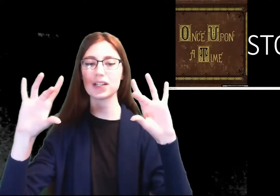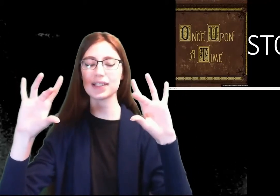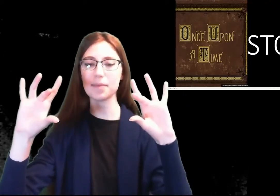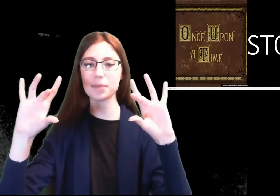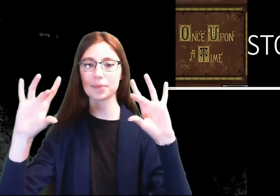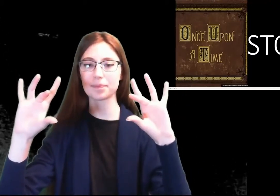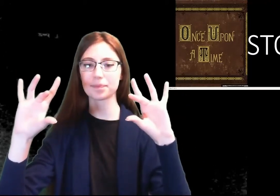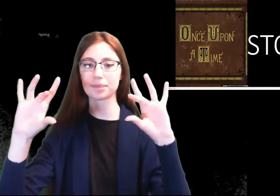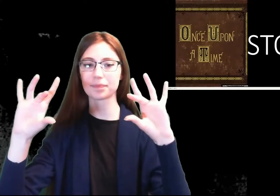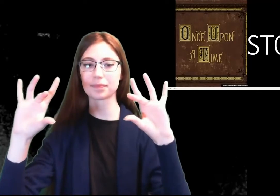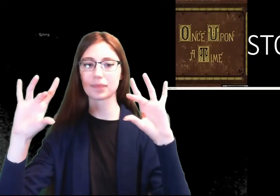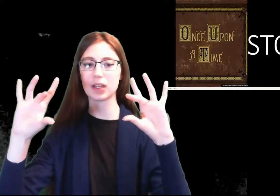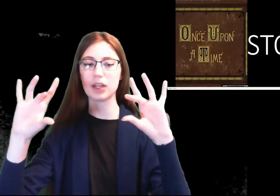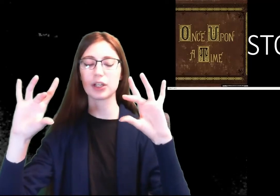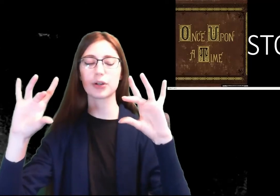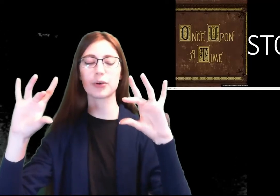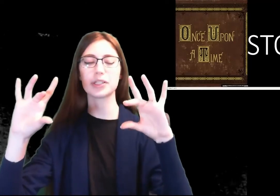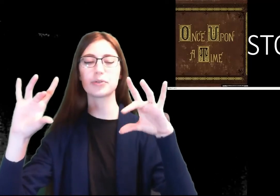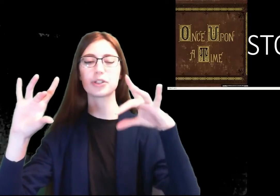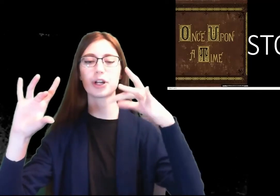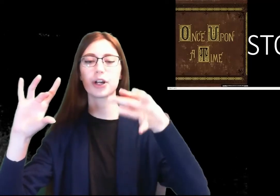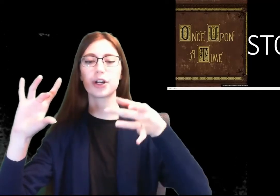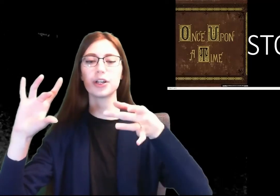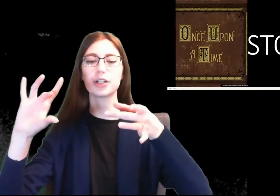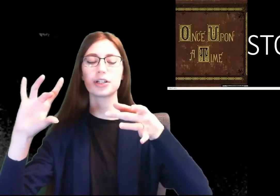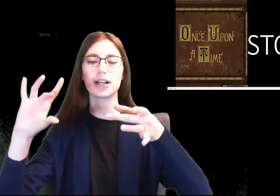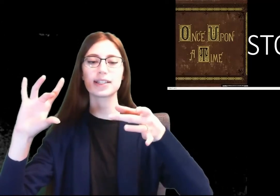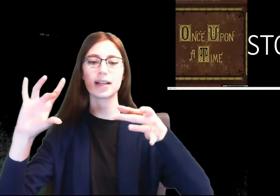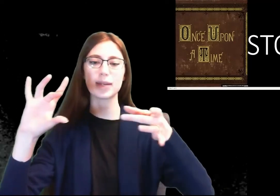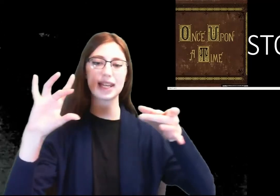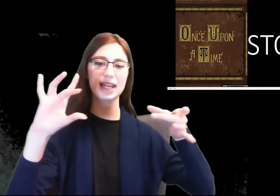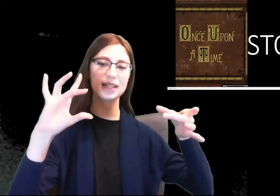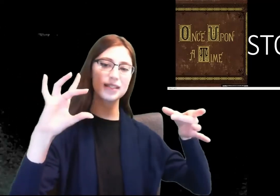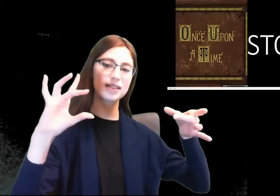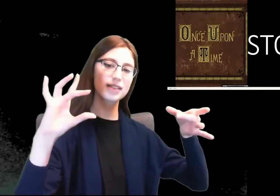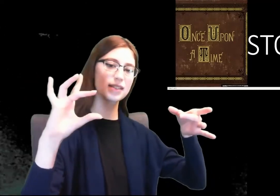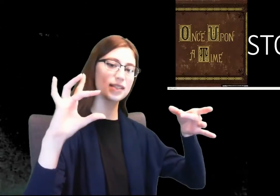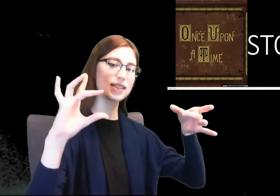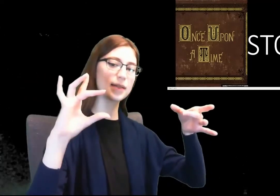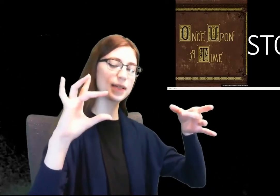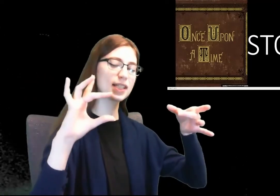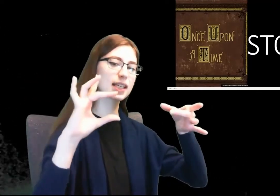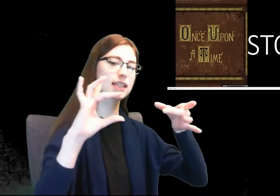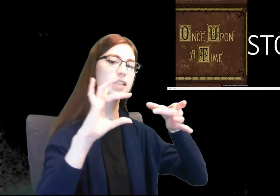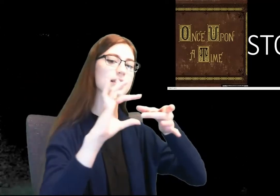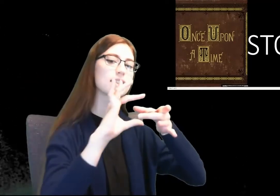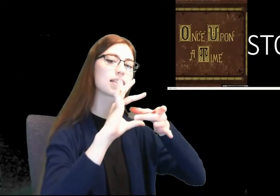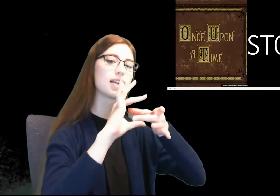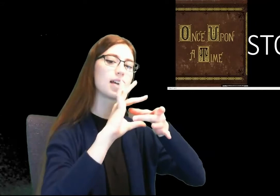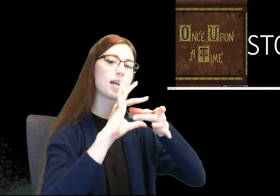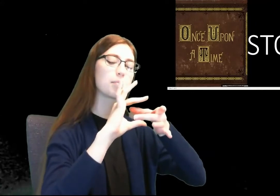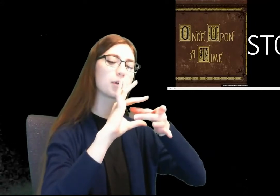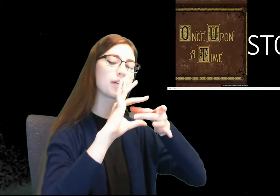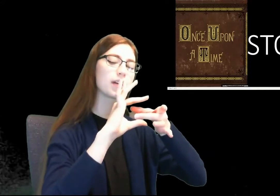up. You're going to turn your non-dominant hand sideways like this. Put your